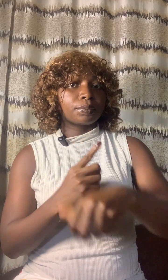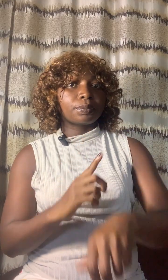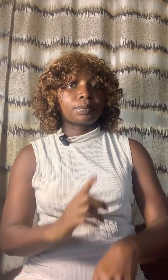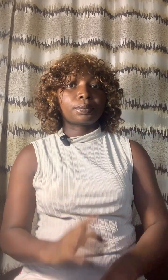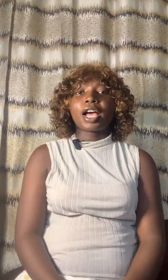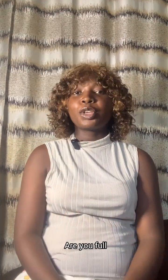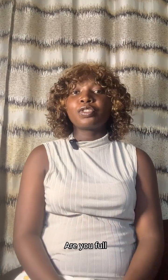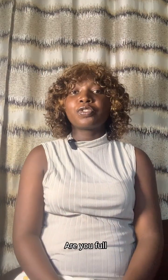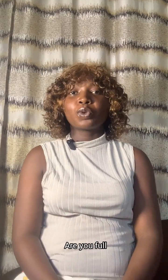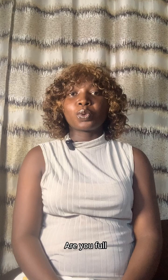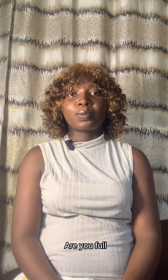Are you full?